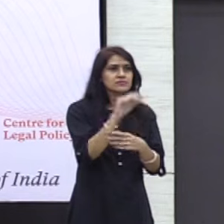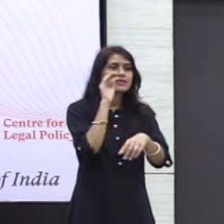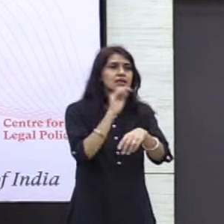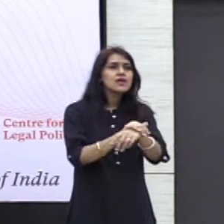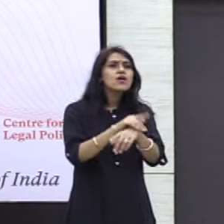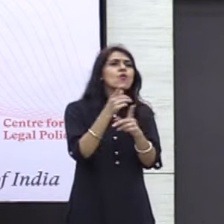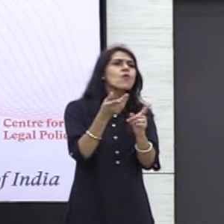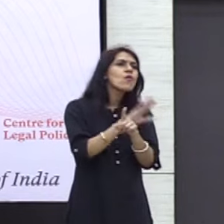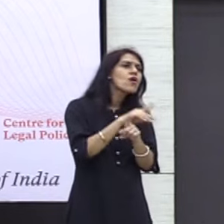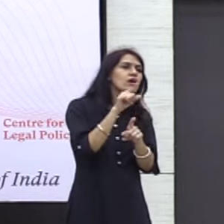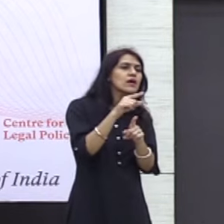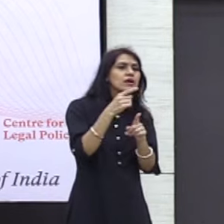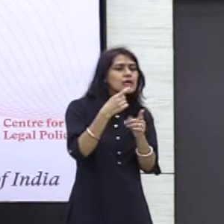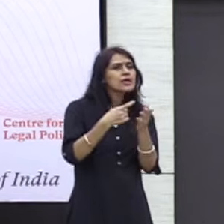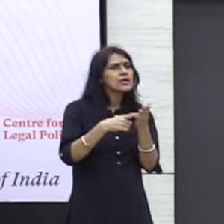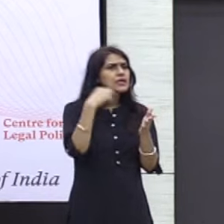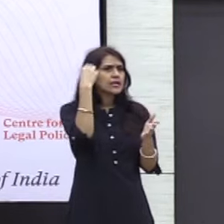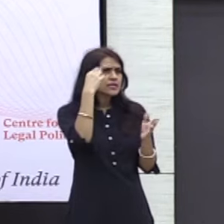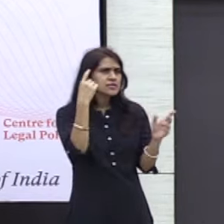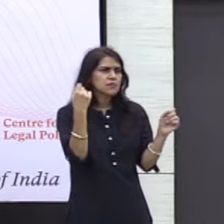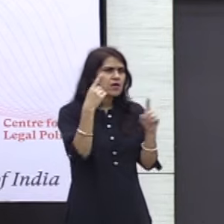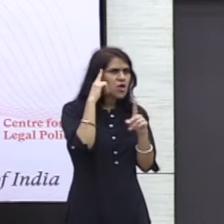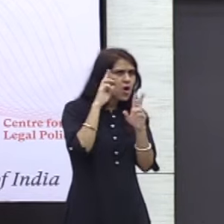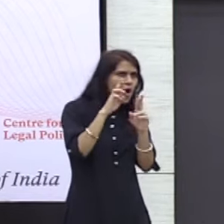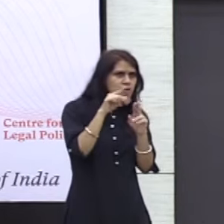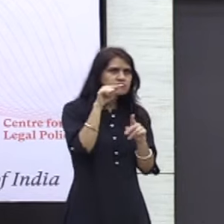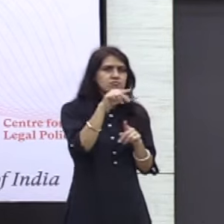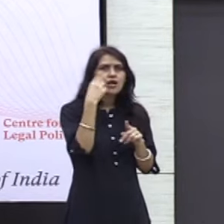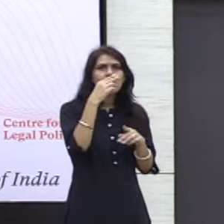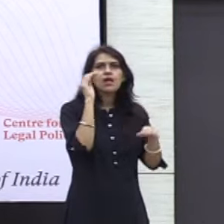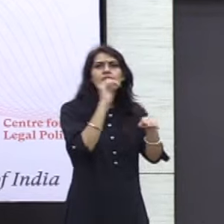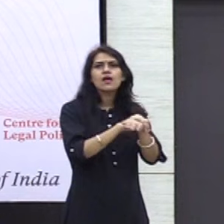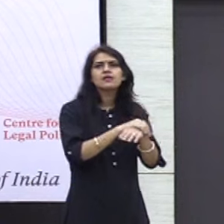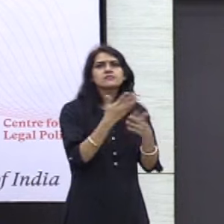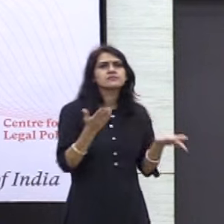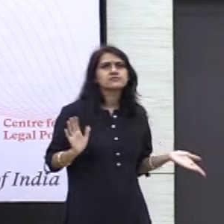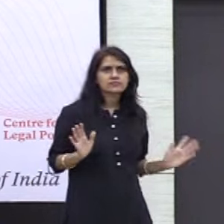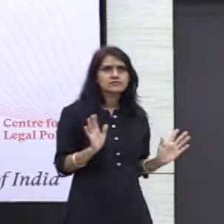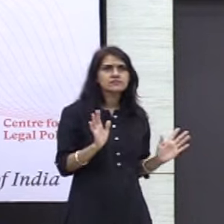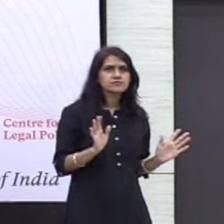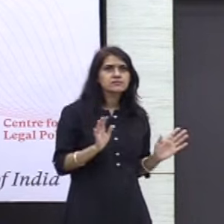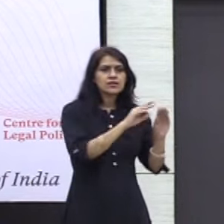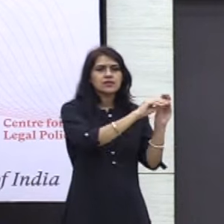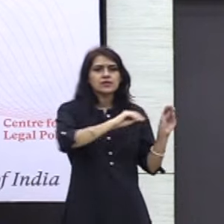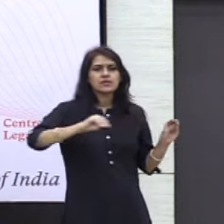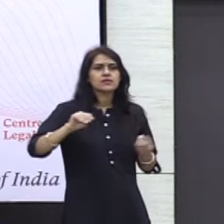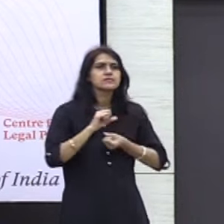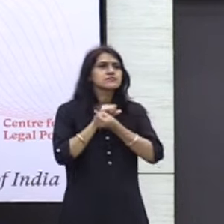of reasonable suspicion that an offense has been committed and take him into